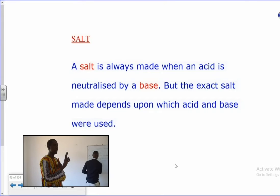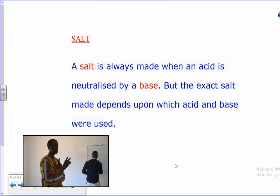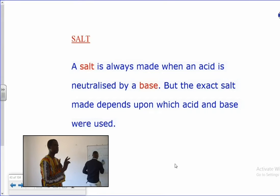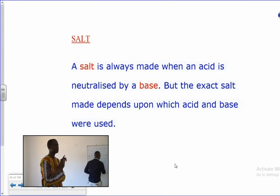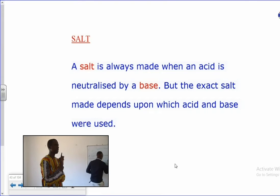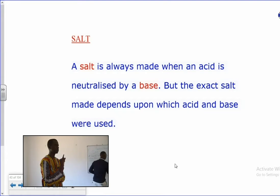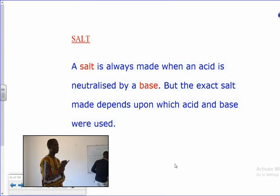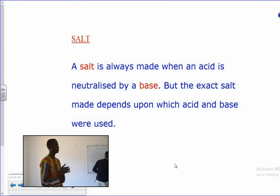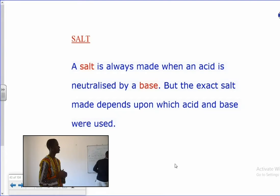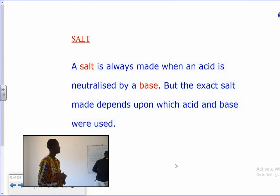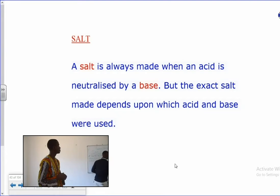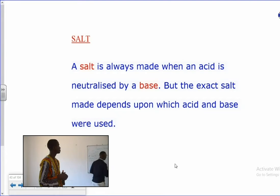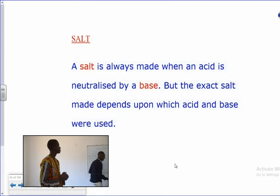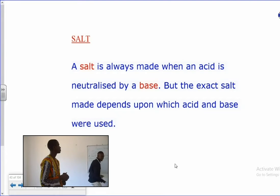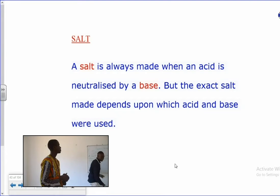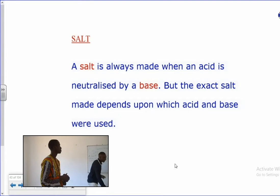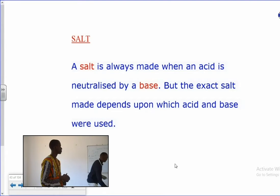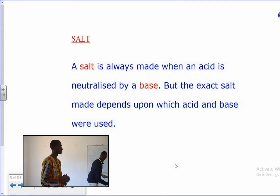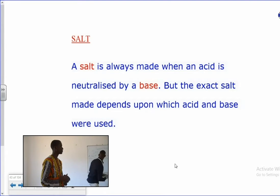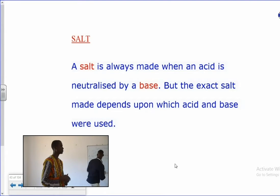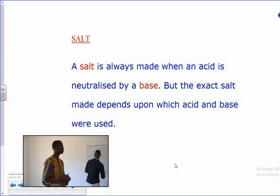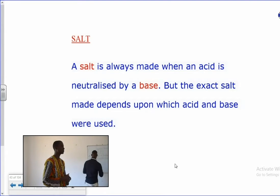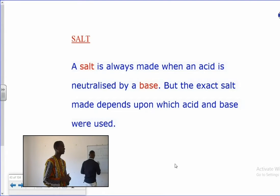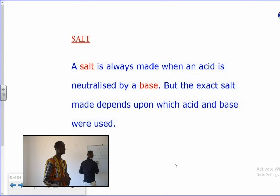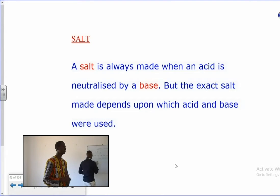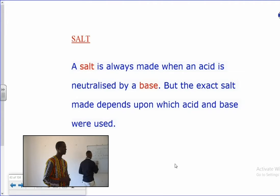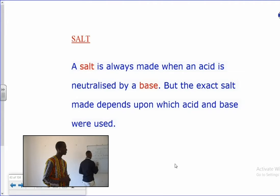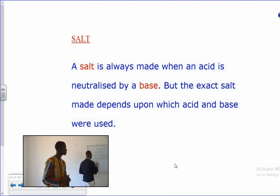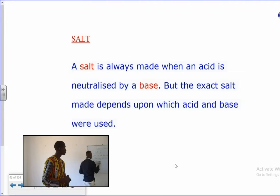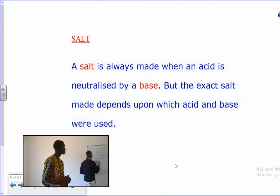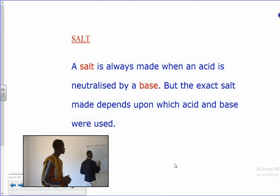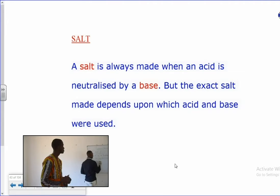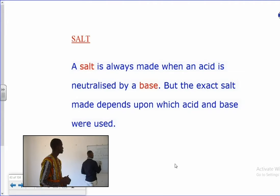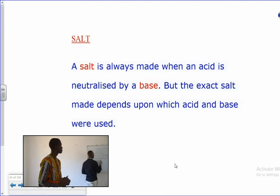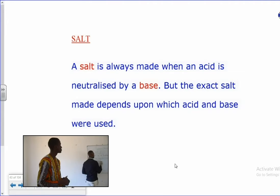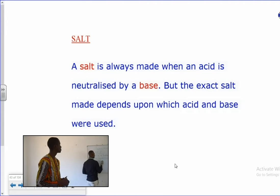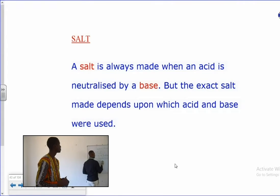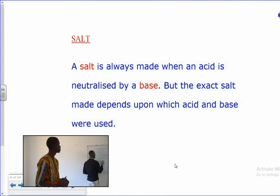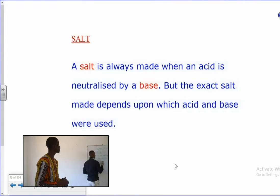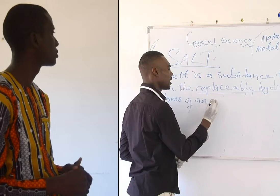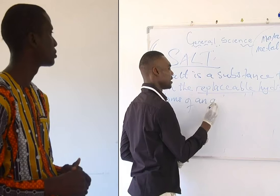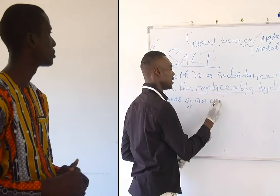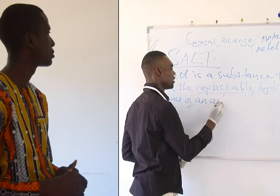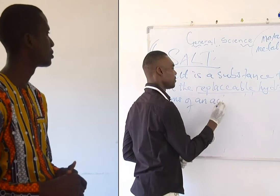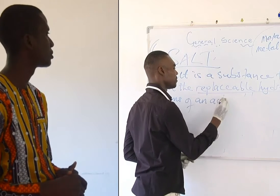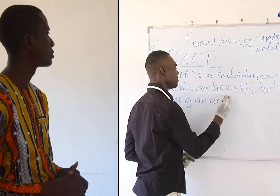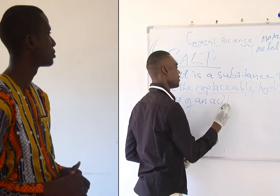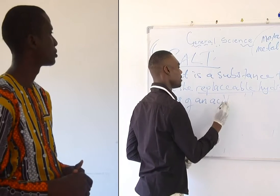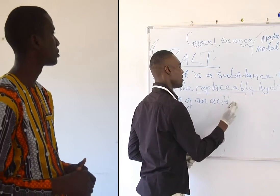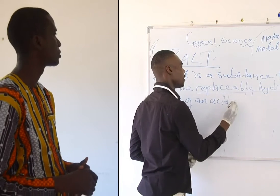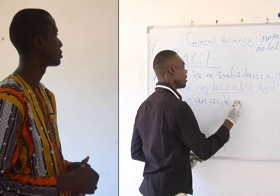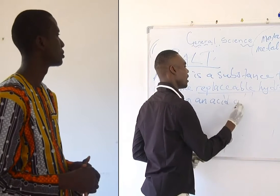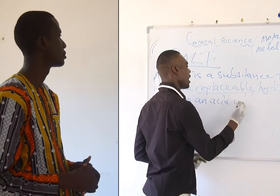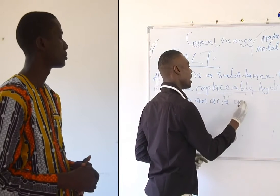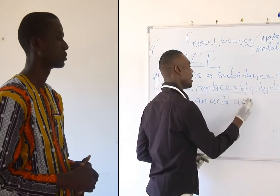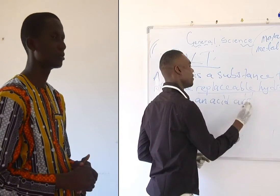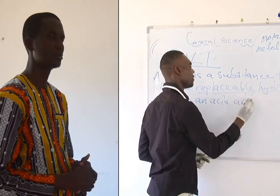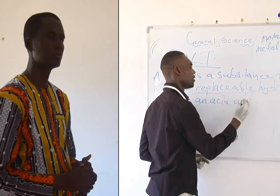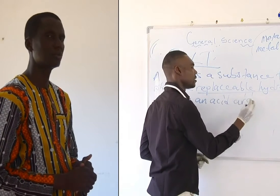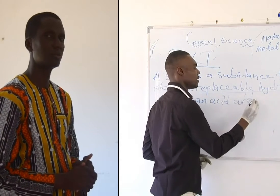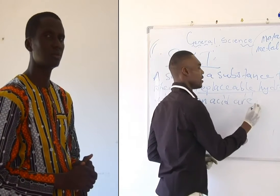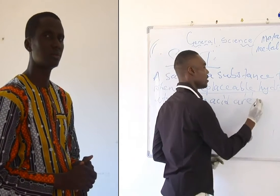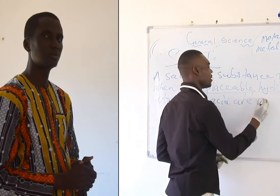Let me come back here quickly. Of an acid, rather. Atoms of an acid